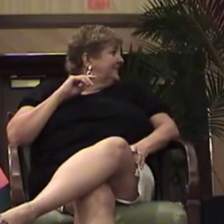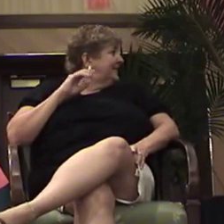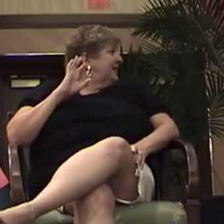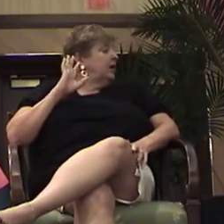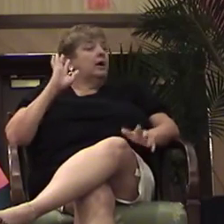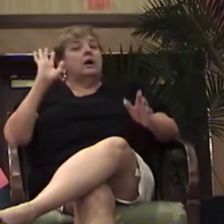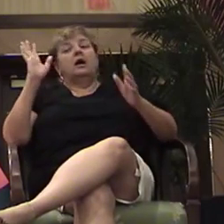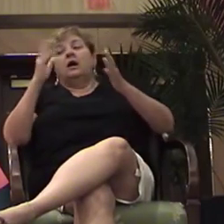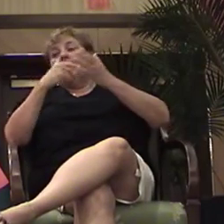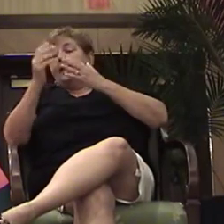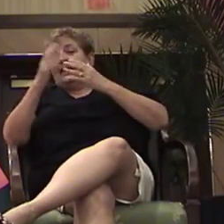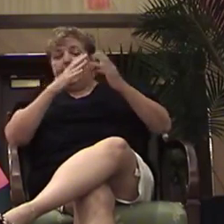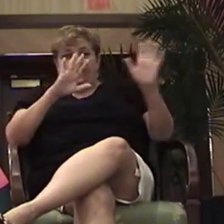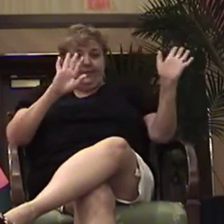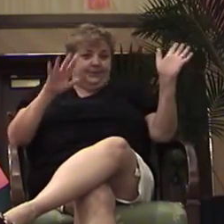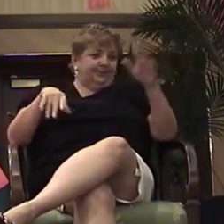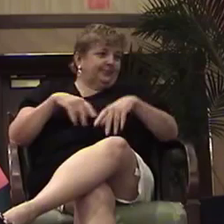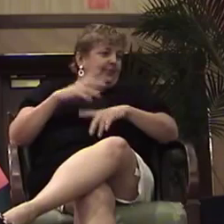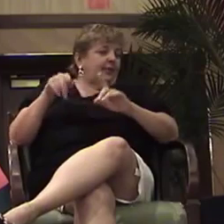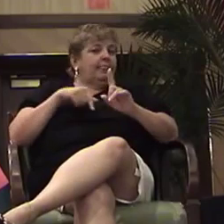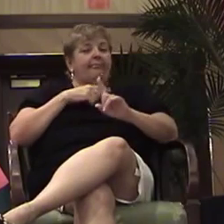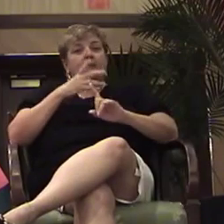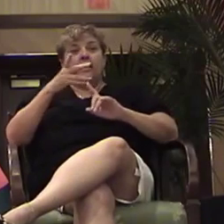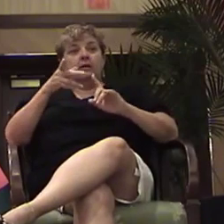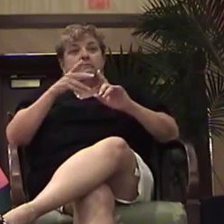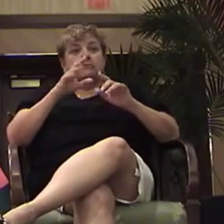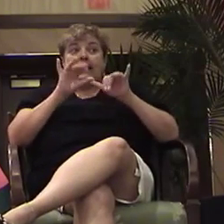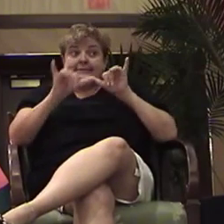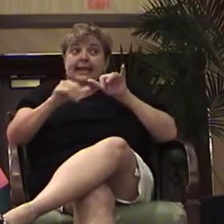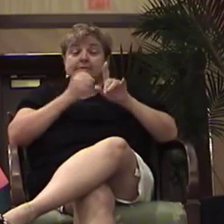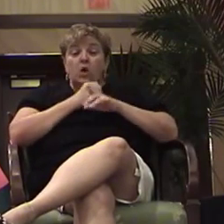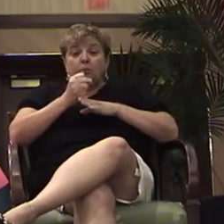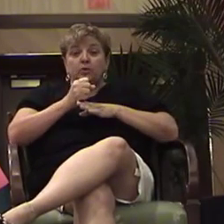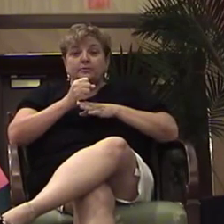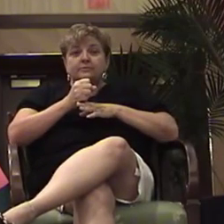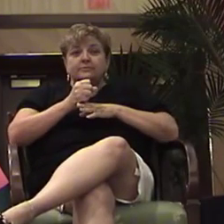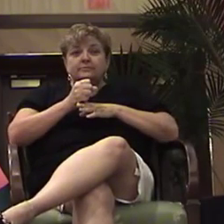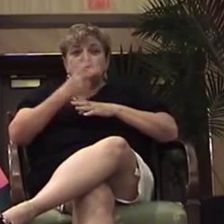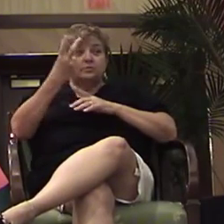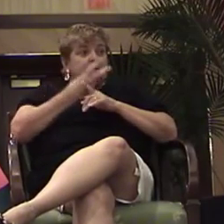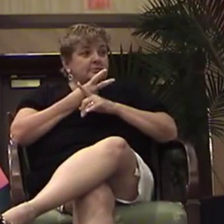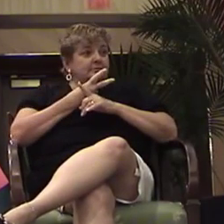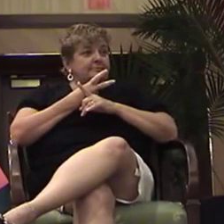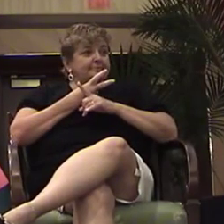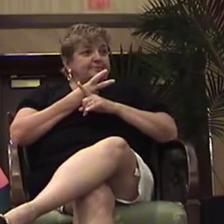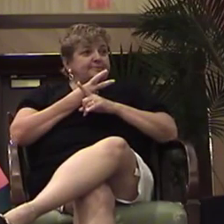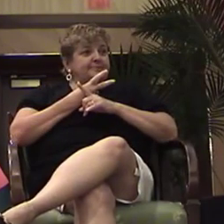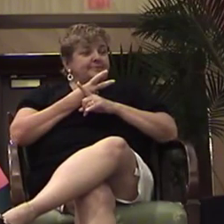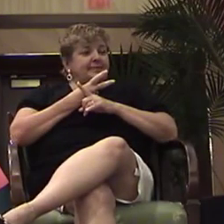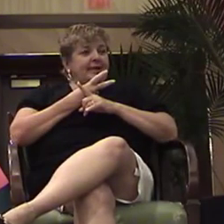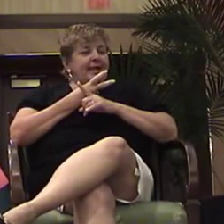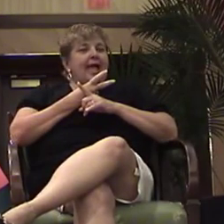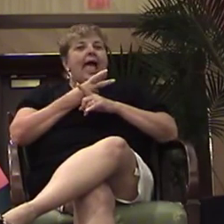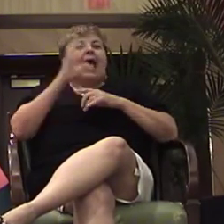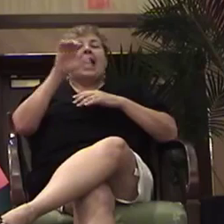anyhow, the Christmas, I stayed sober. I stayed sober 2 months. And Christmas